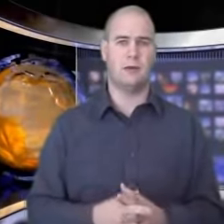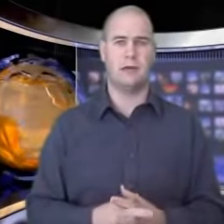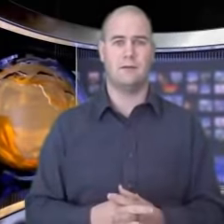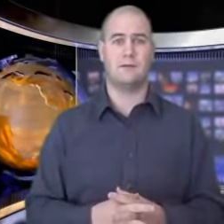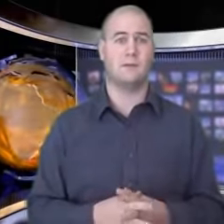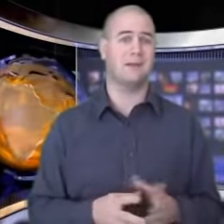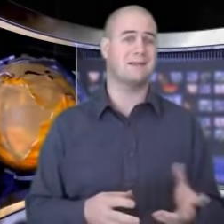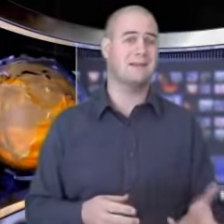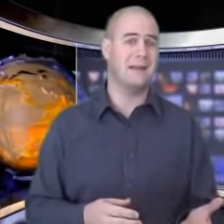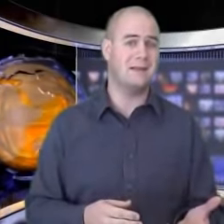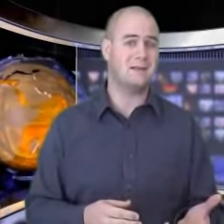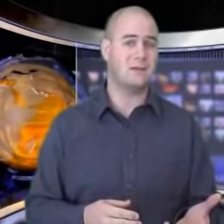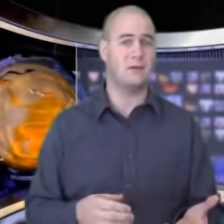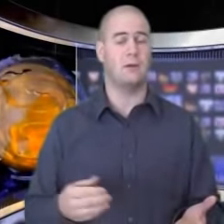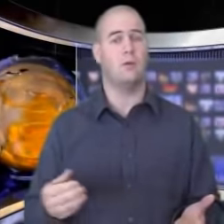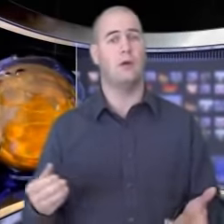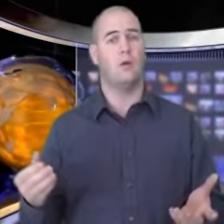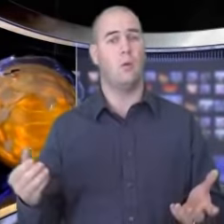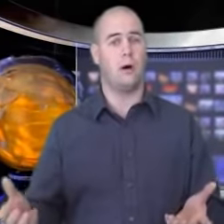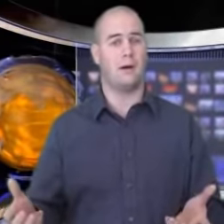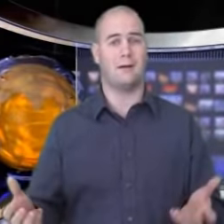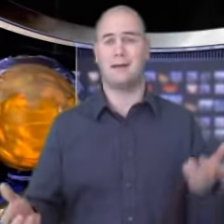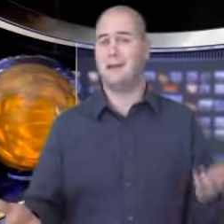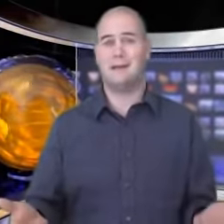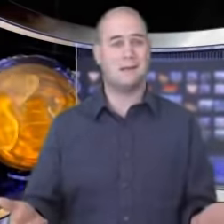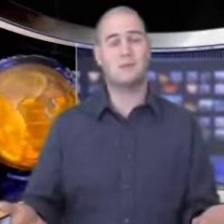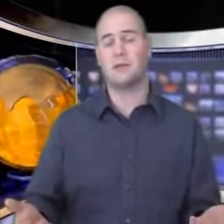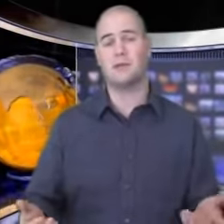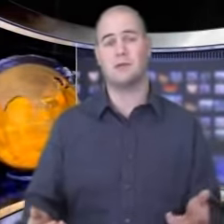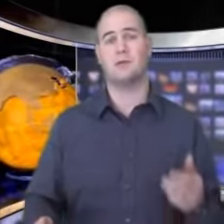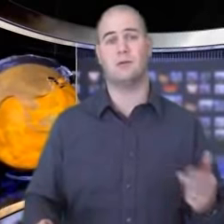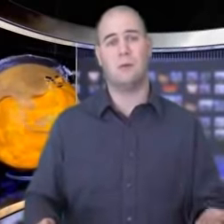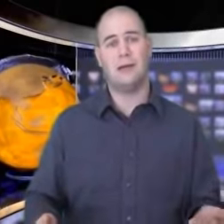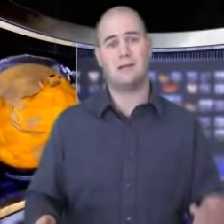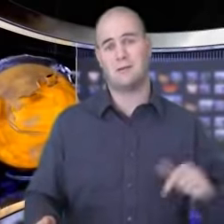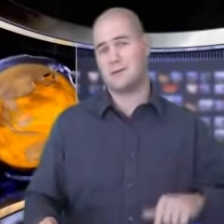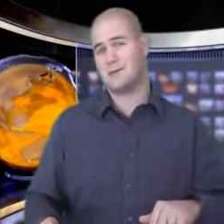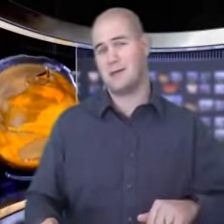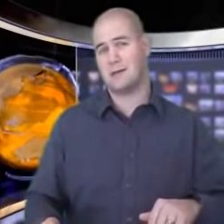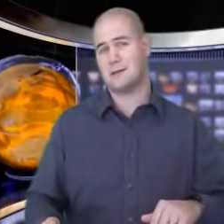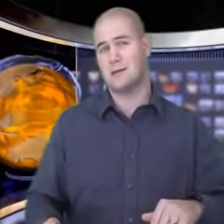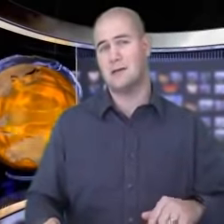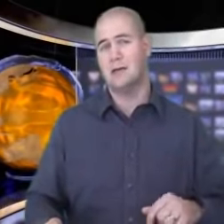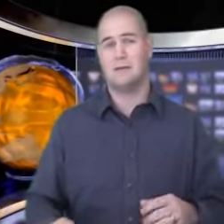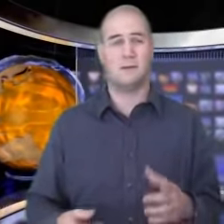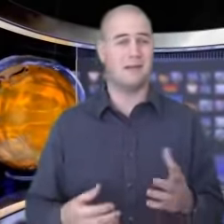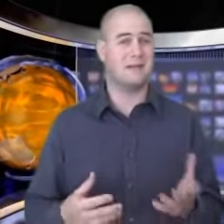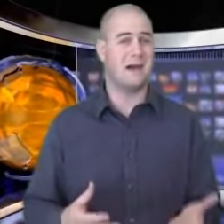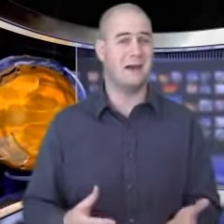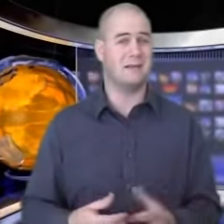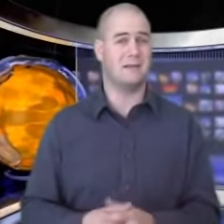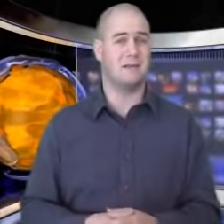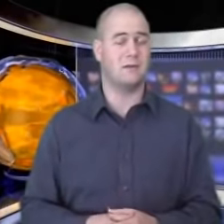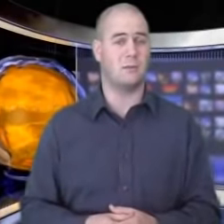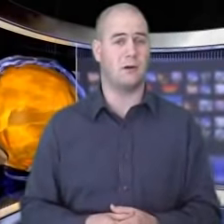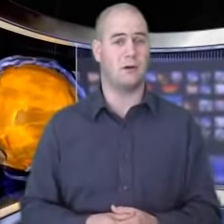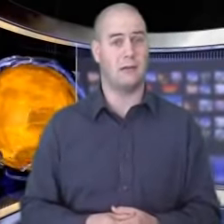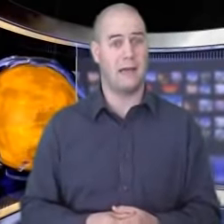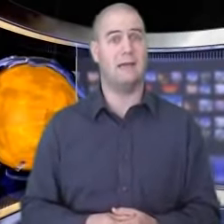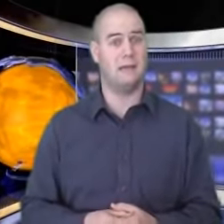if something's denser than water, it can't displace its own weight, so it sinks. If something's not as dense as water, it can